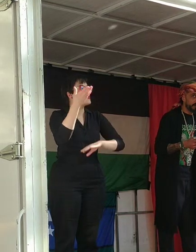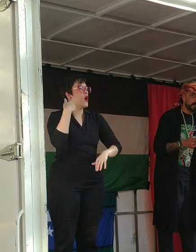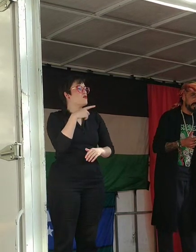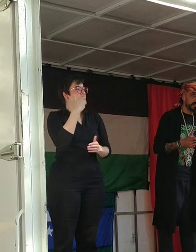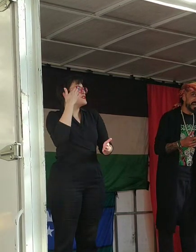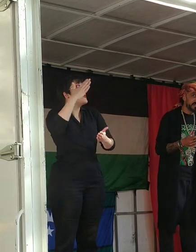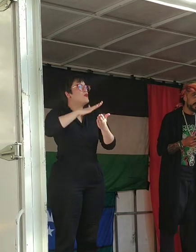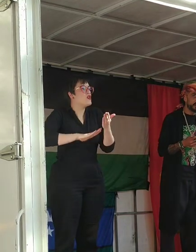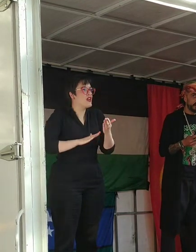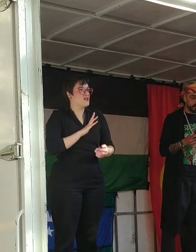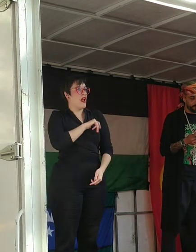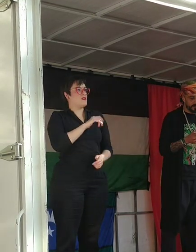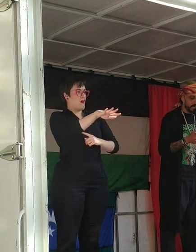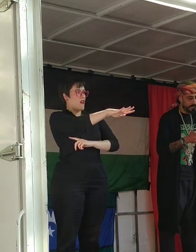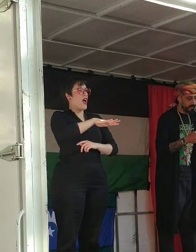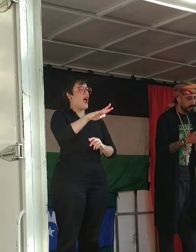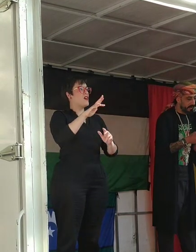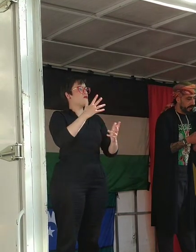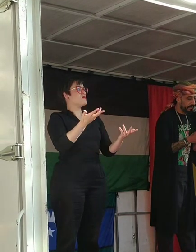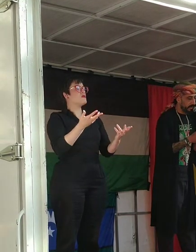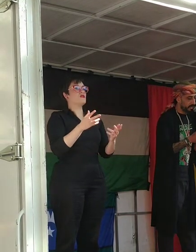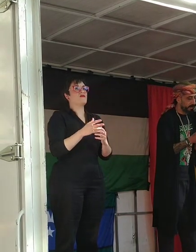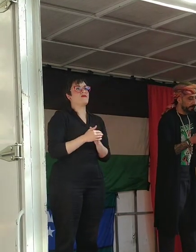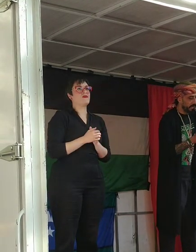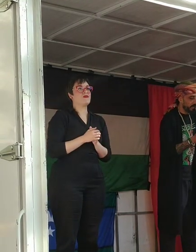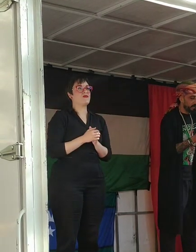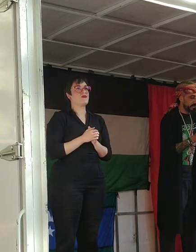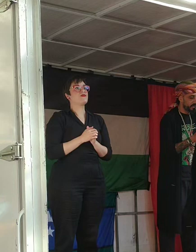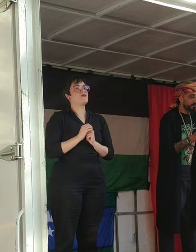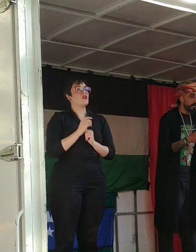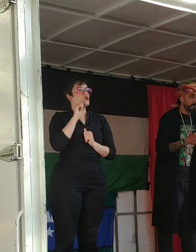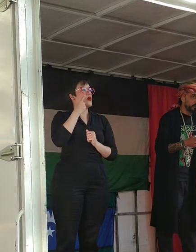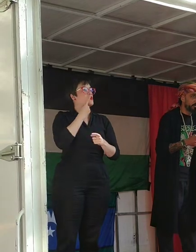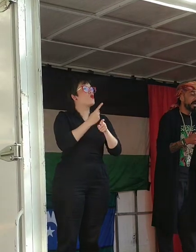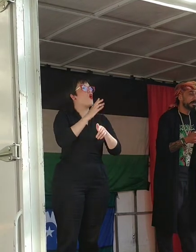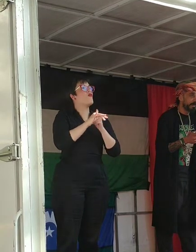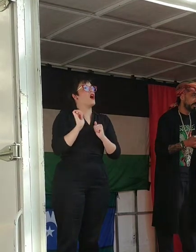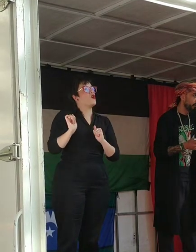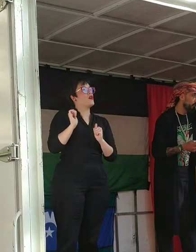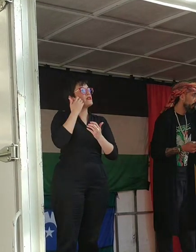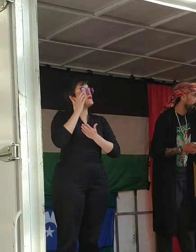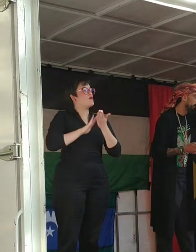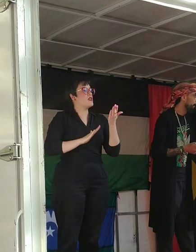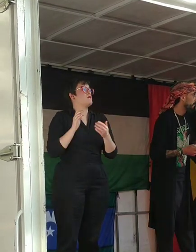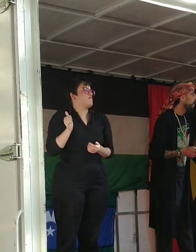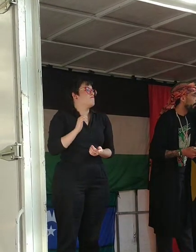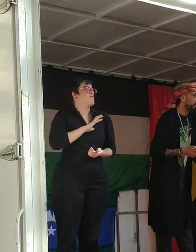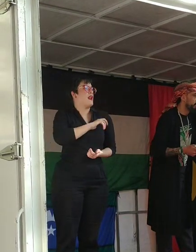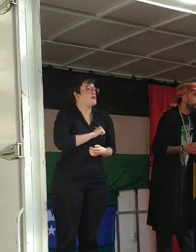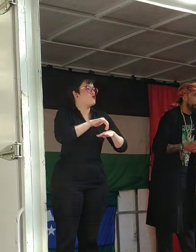Palestinian life and the Palestinian land in first hand. Nada speaks about her experience of as Palestinian